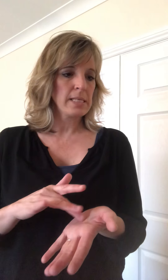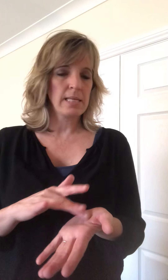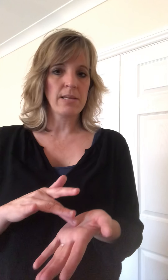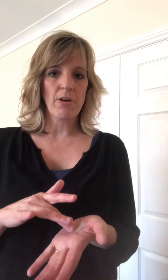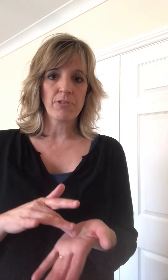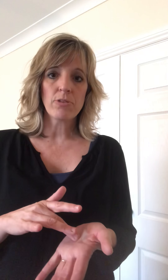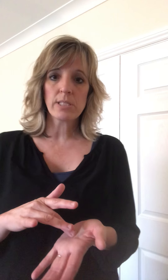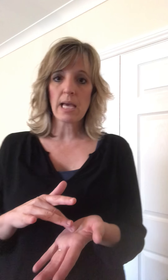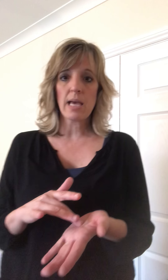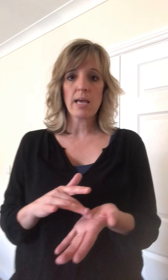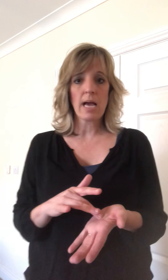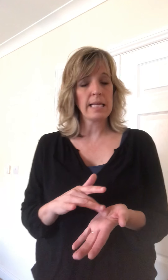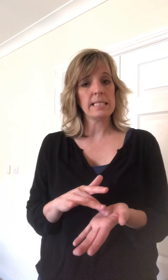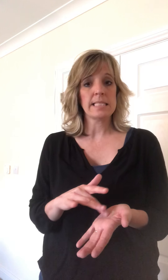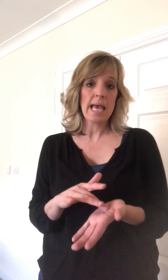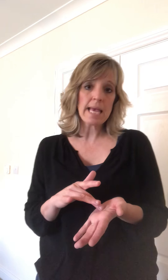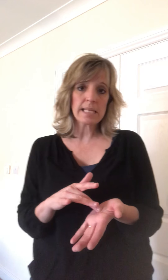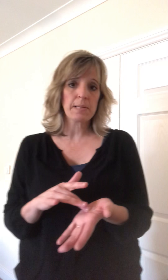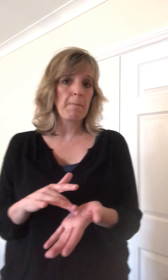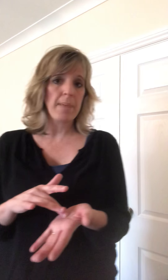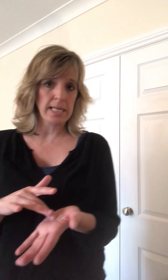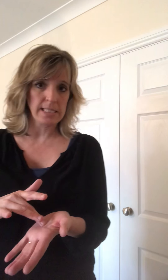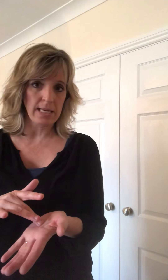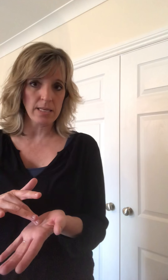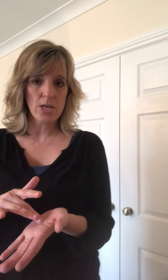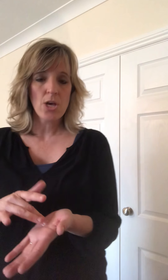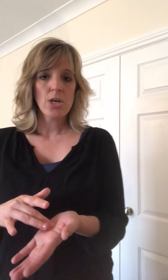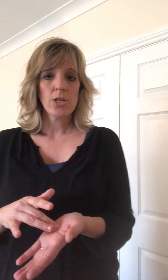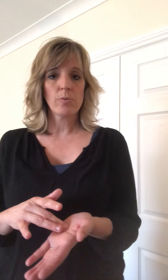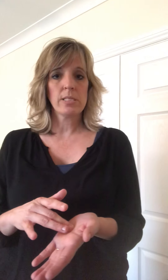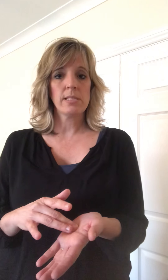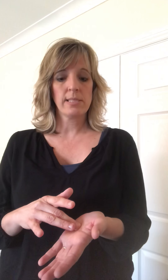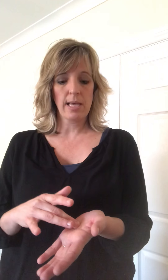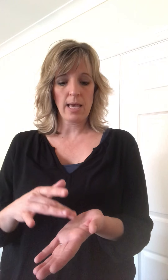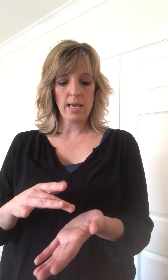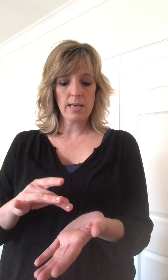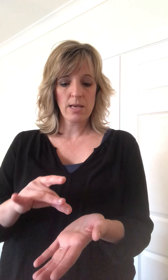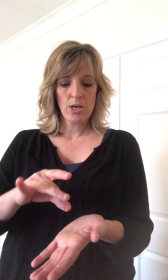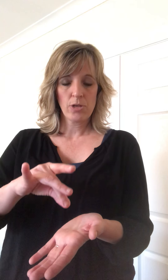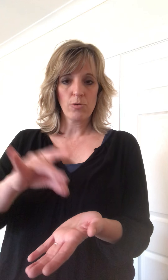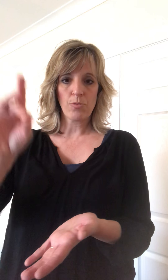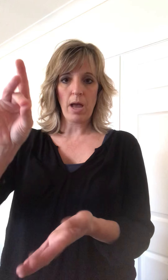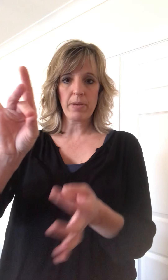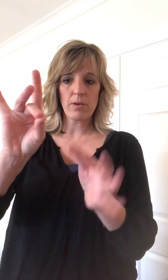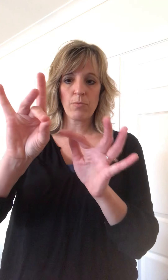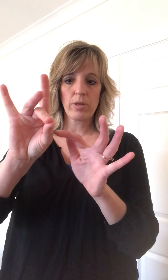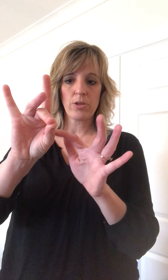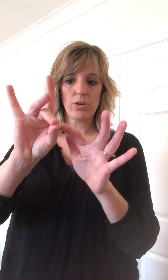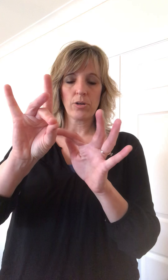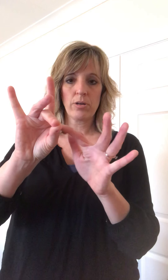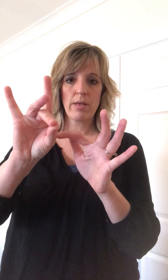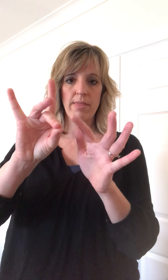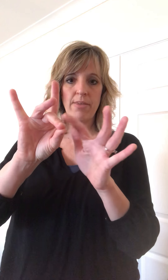medicine. Now, if you say, I need to take some medicine, you would just say, you grab it with your